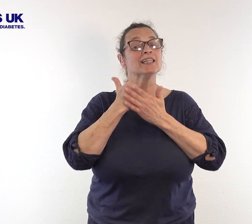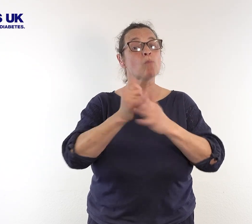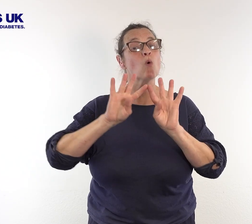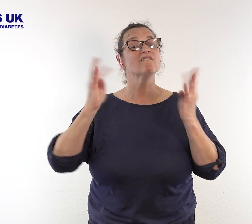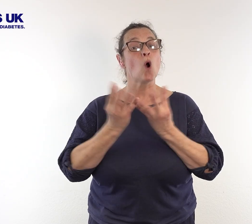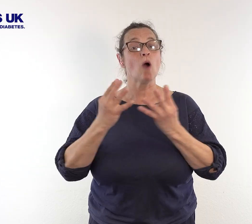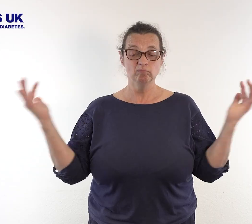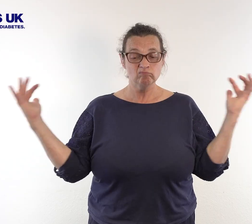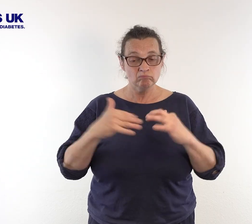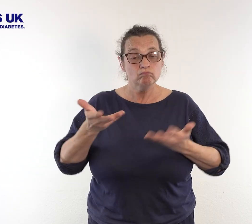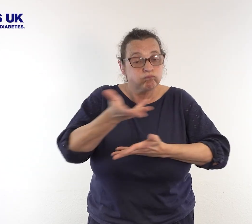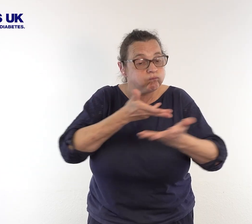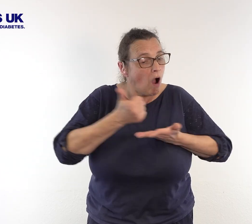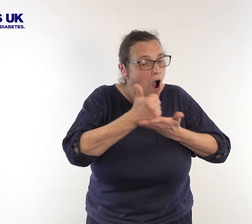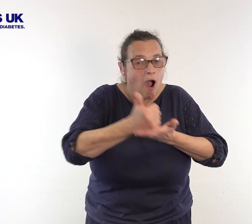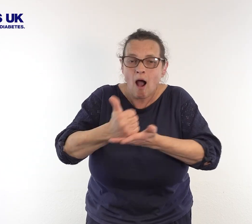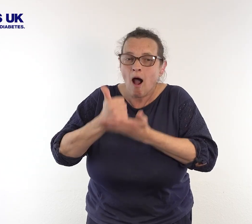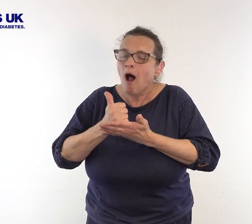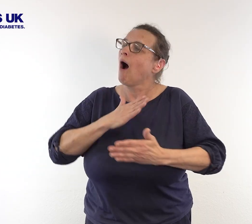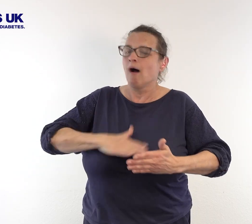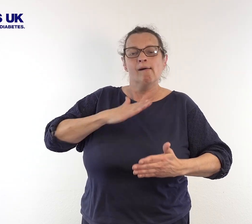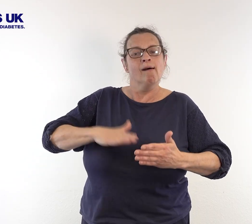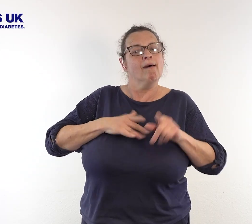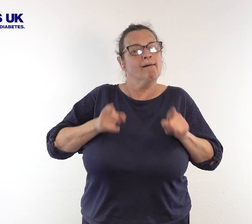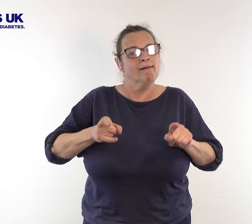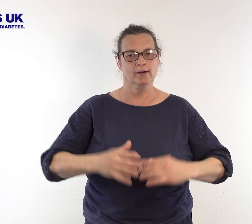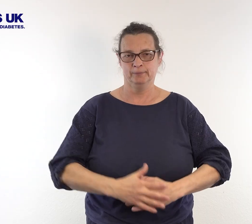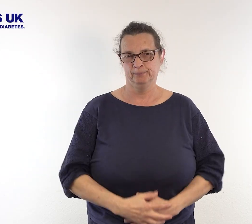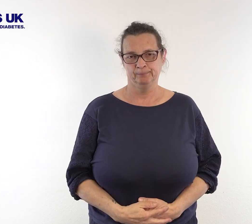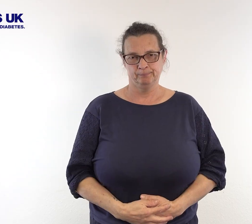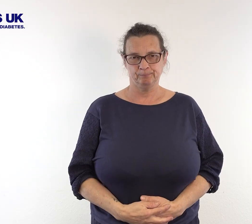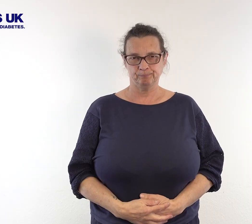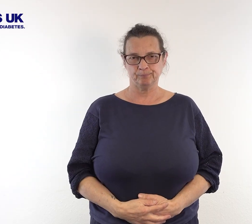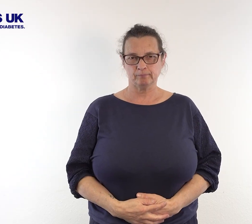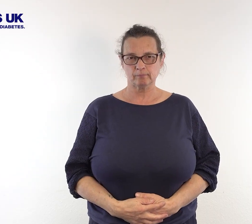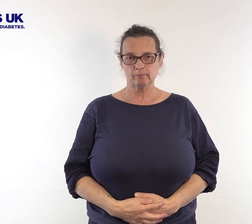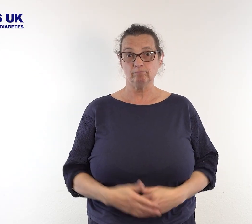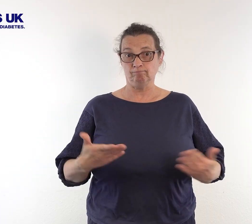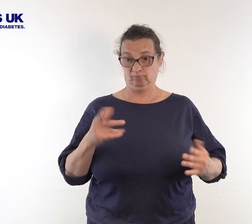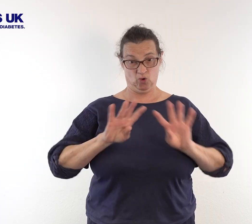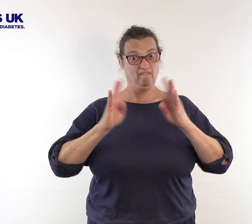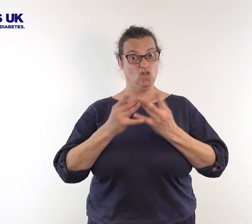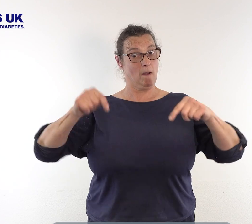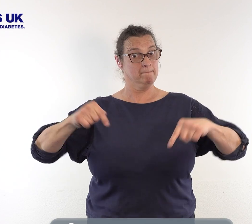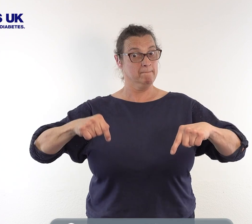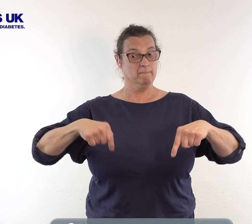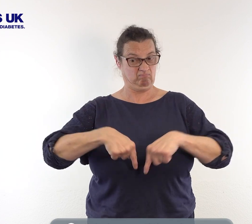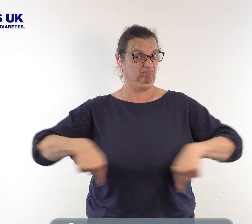You can also sign up for online learning. The Learning Zone is a free way to learn about type 1 diabetes